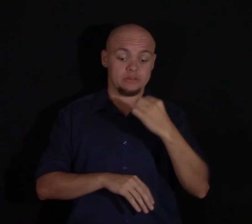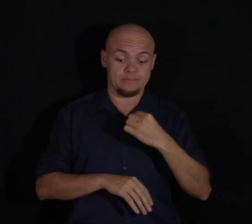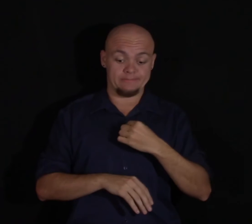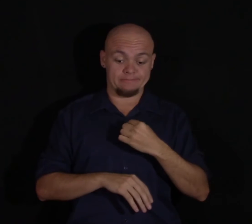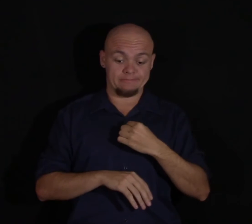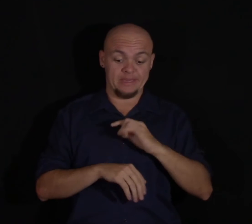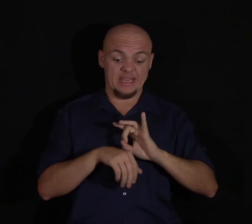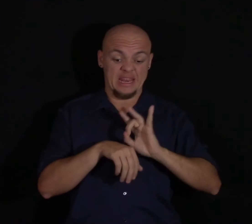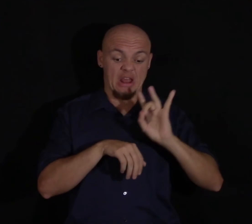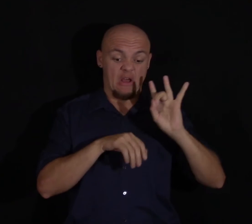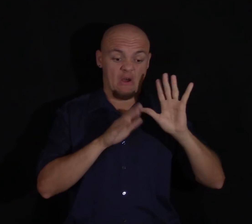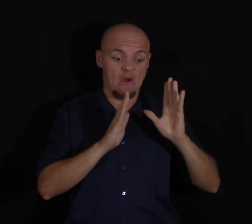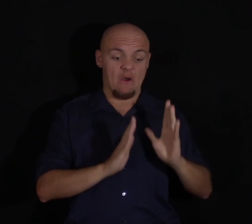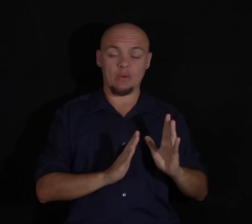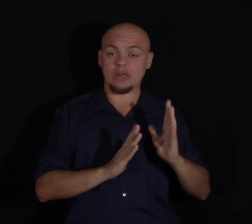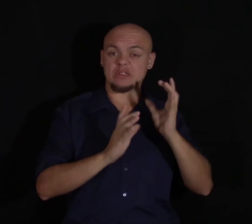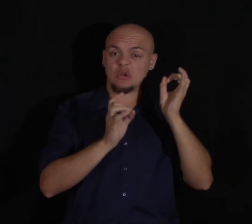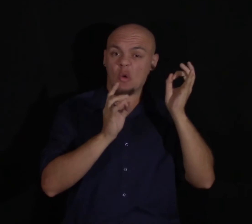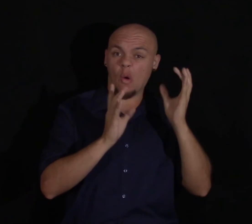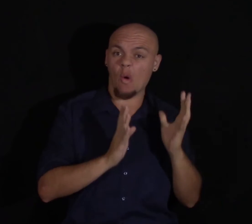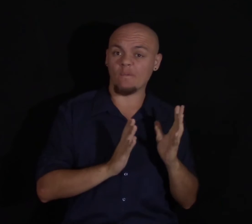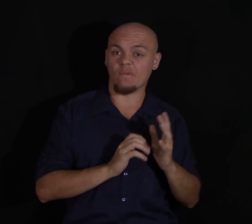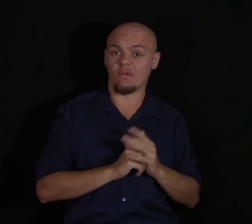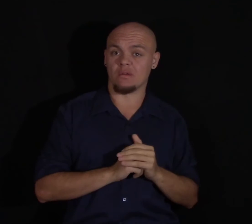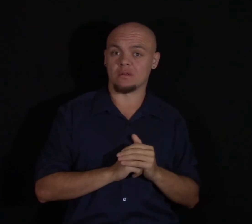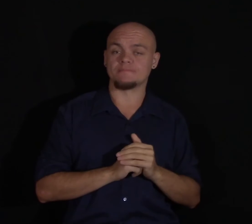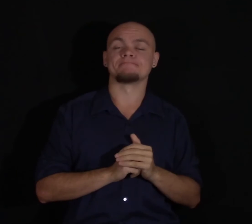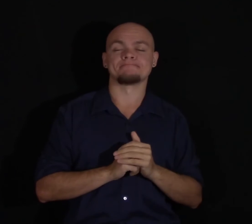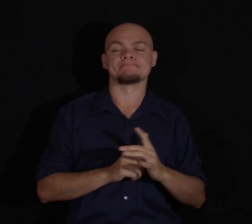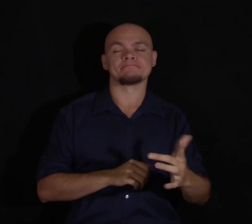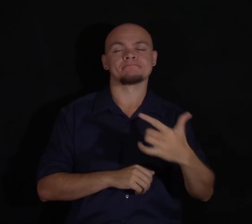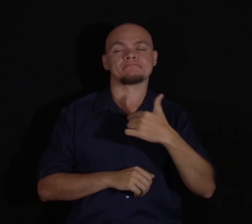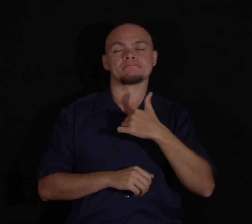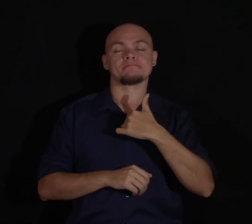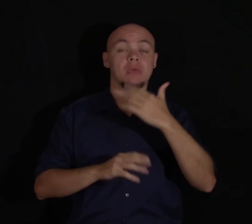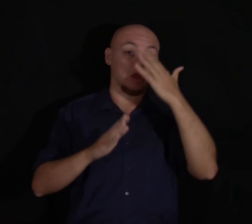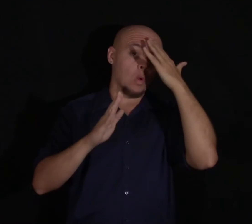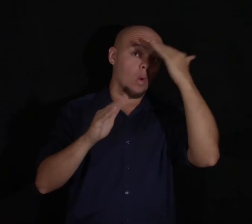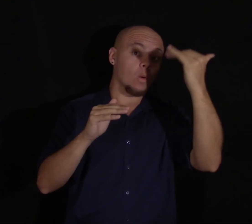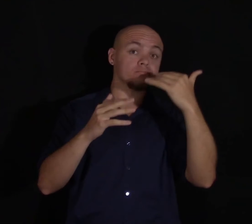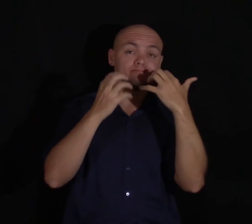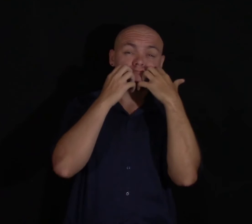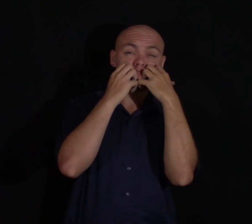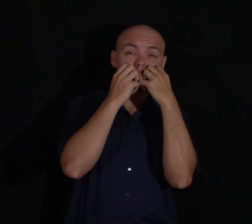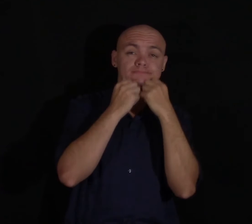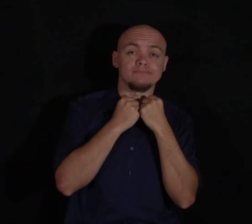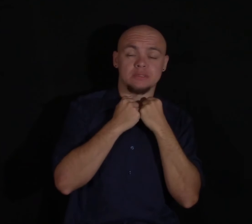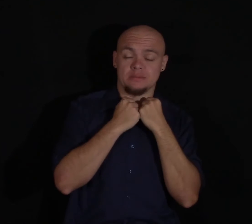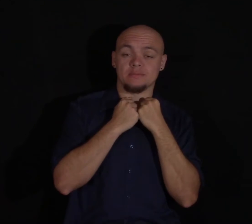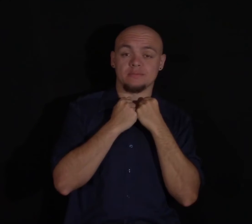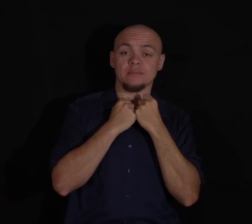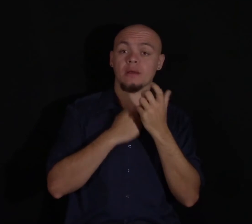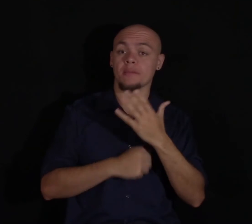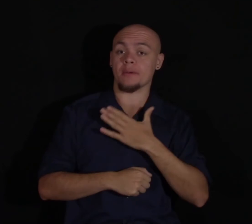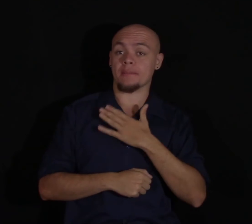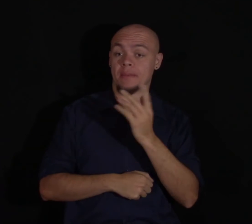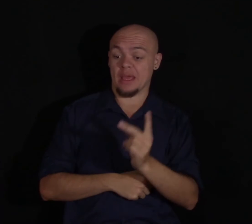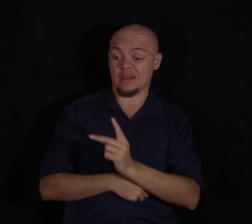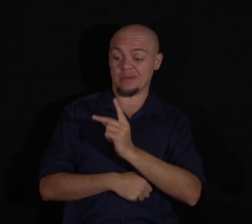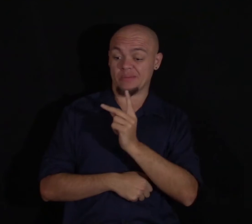was. I cherished hope, it is true, but it vanished when I beheld my person reflected in water, or